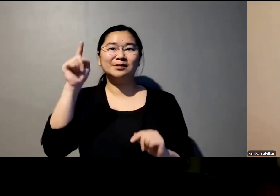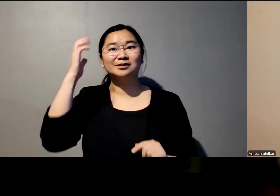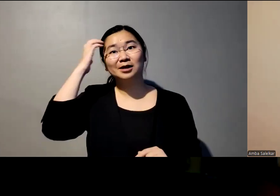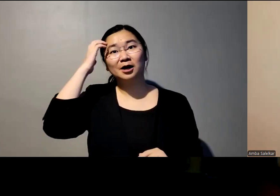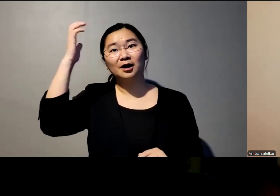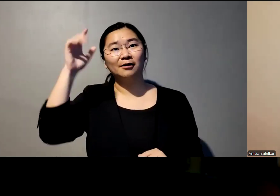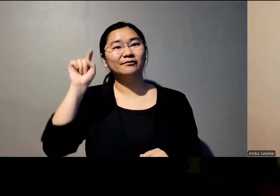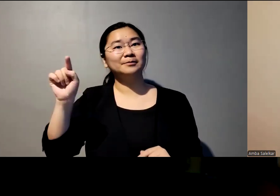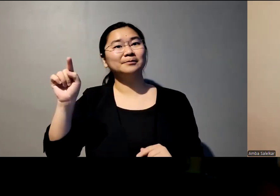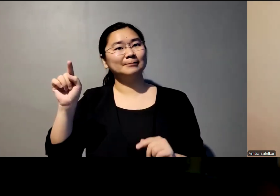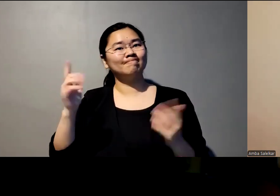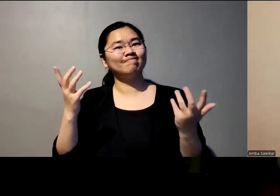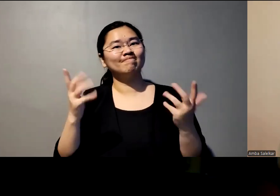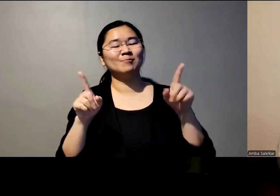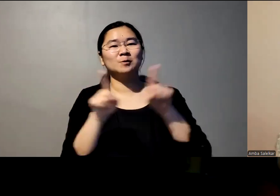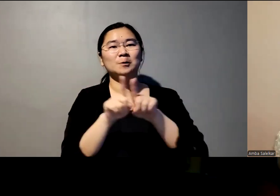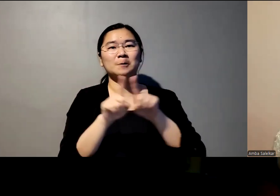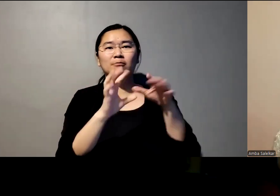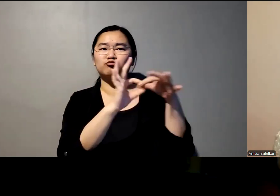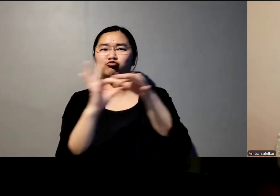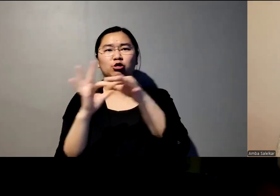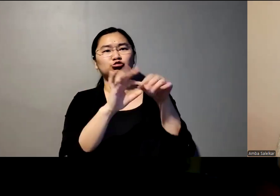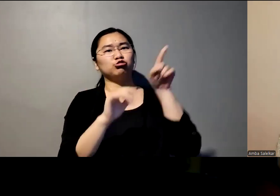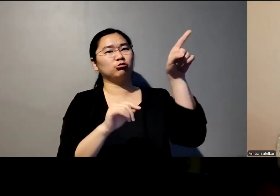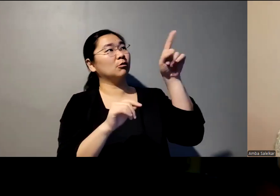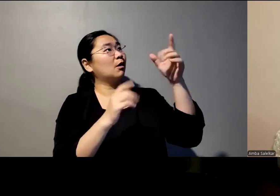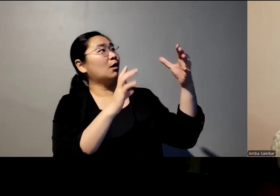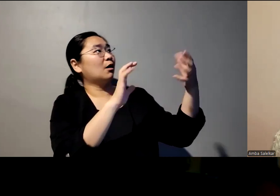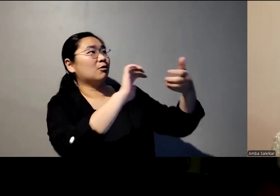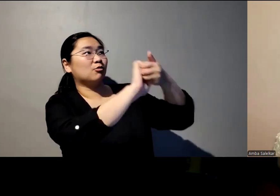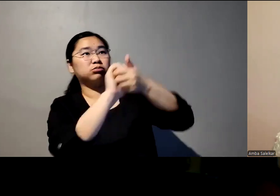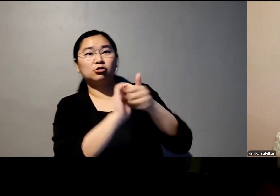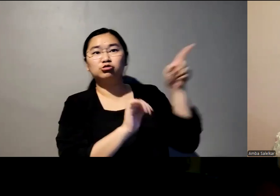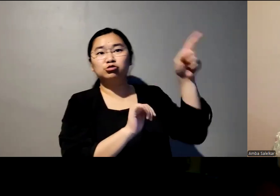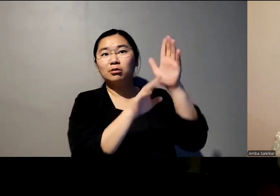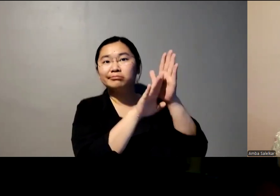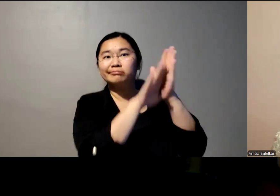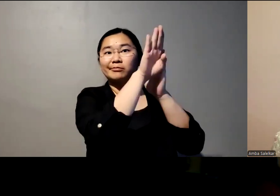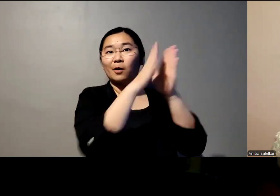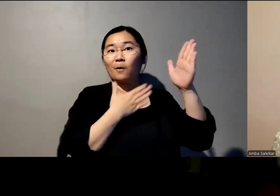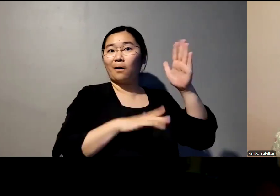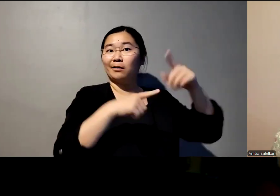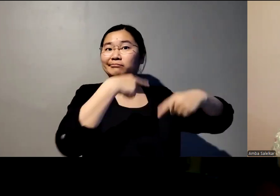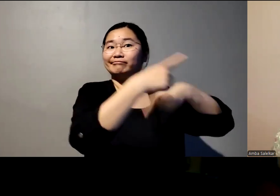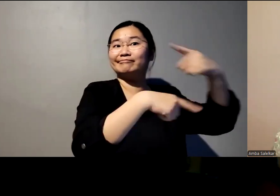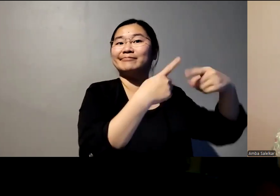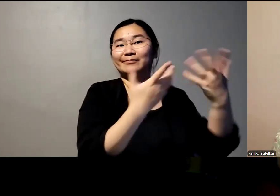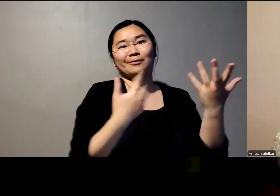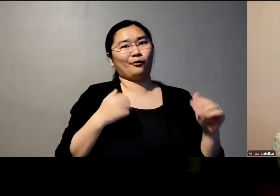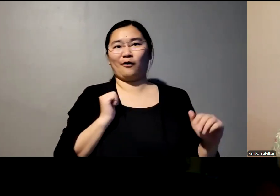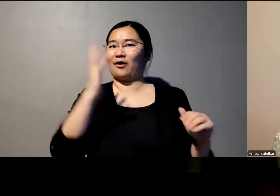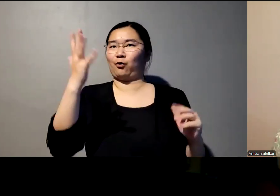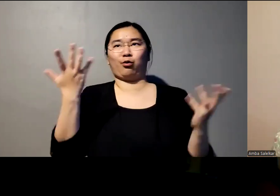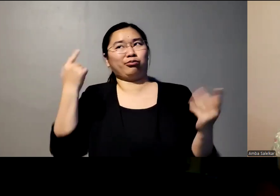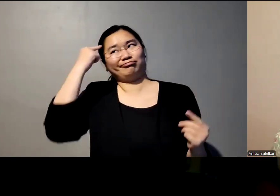their representative organizations should be aware that there is an obligation for governments to include persons with